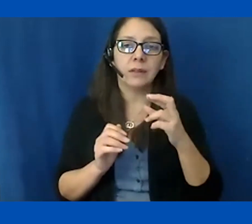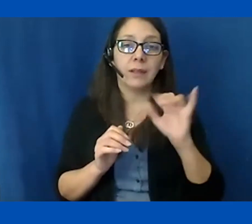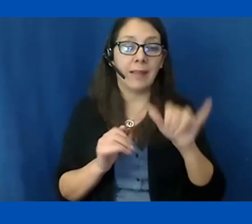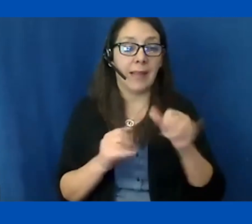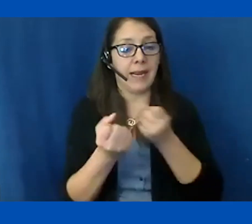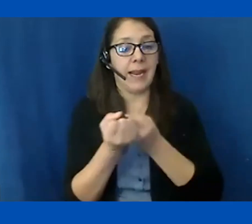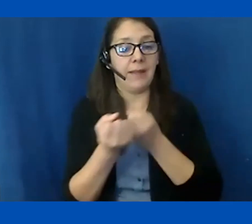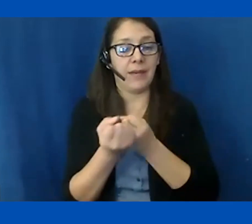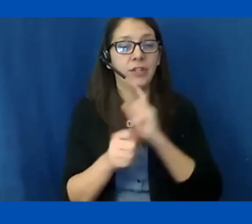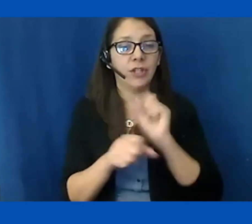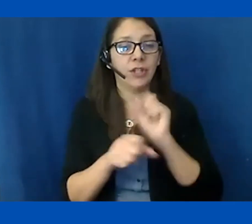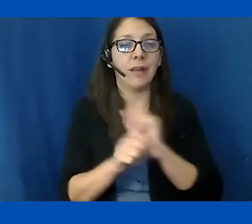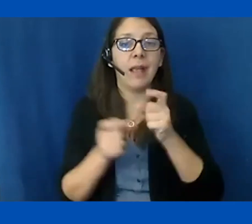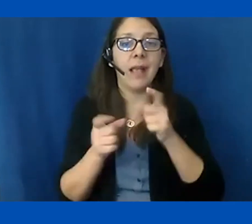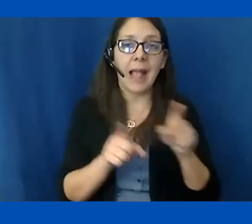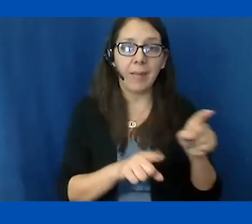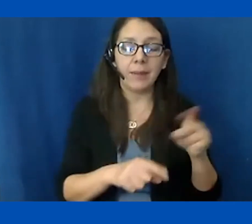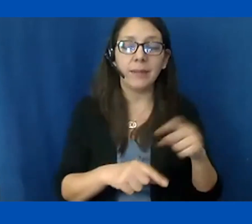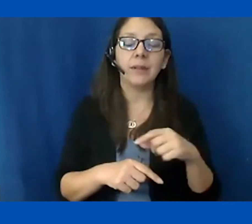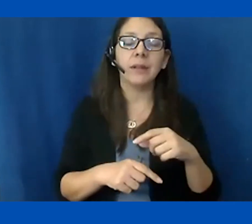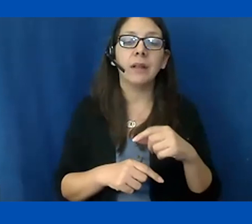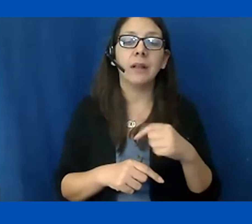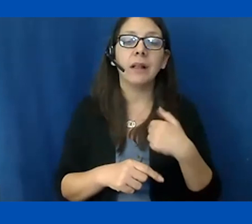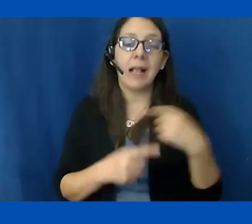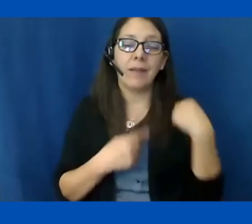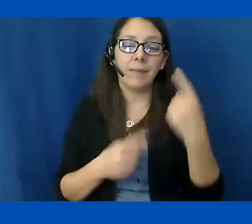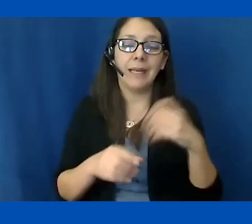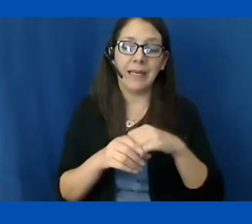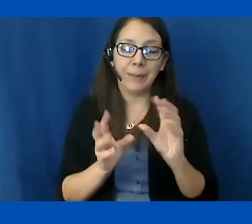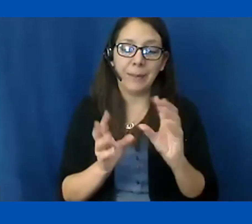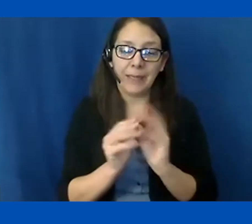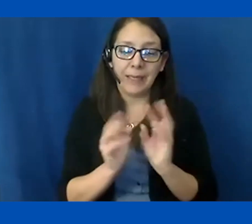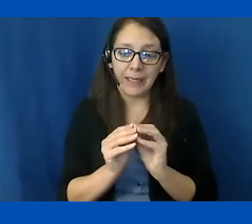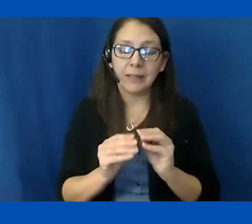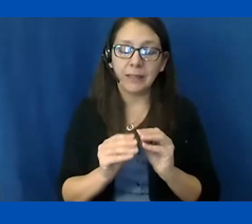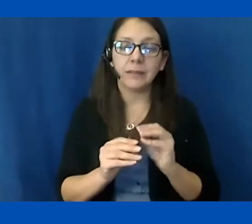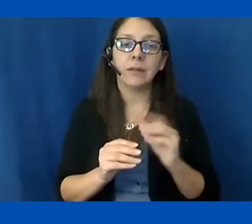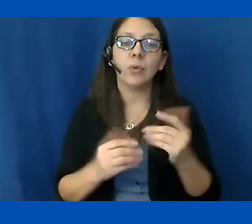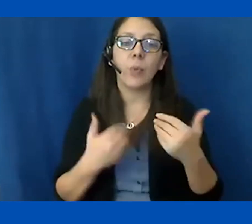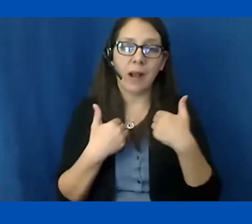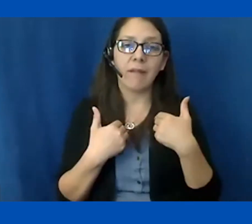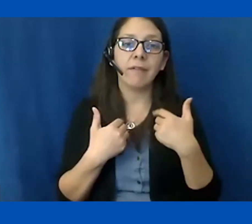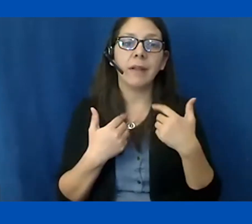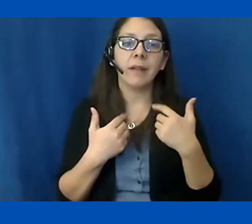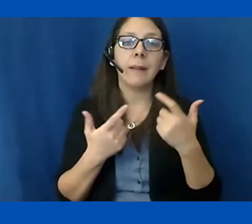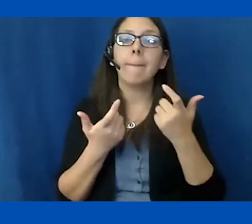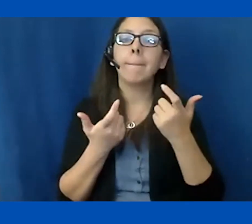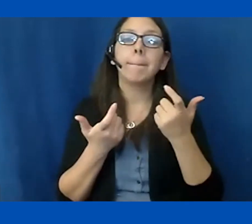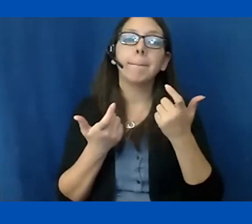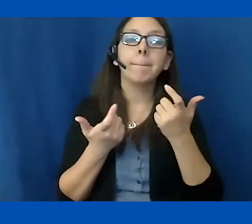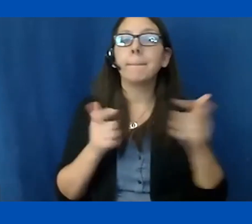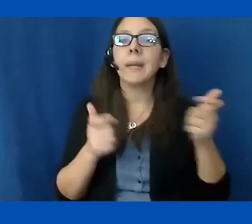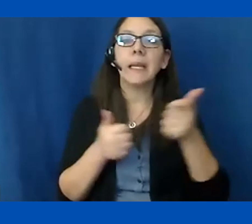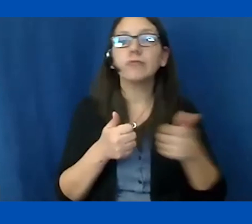advocating happened. I've been in meetings where, you'll have some big wigs in the room,